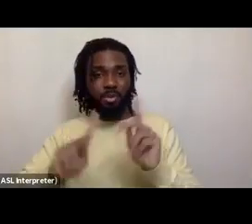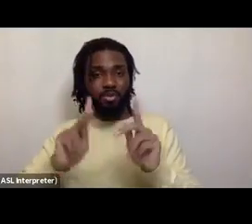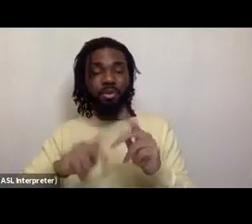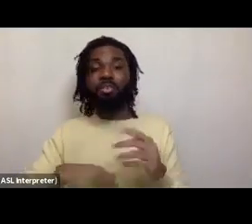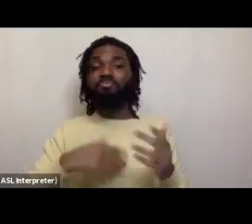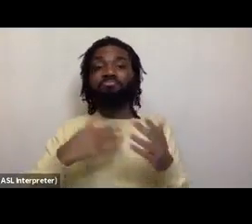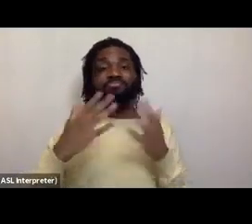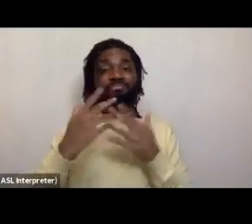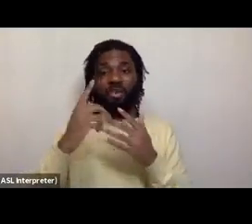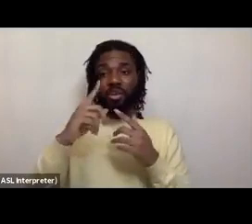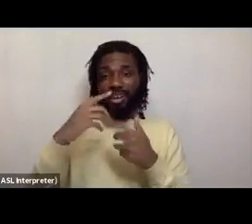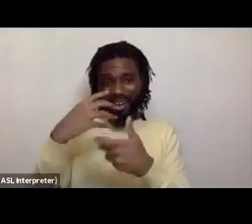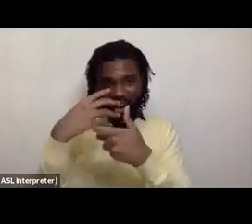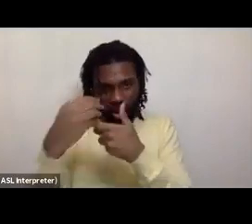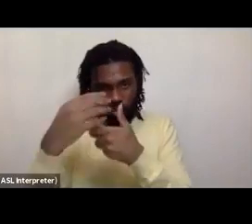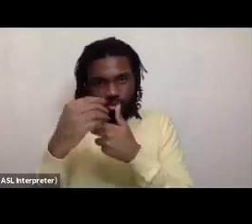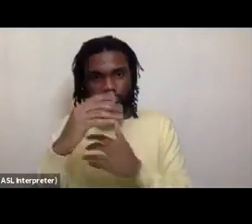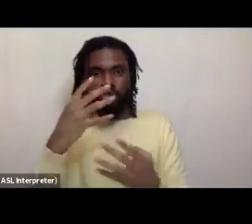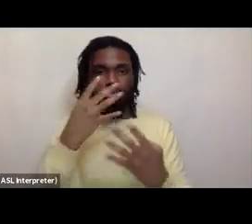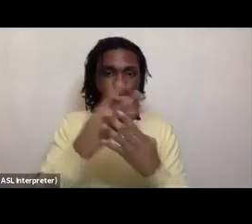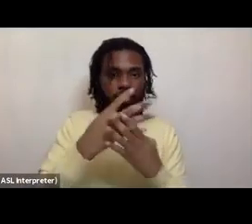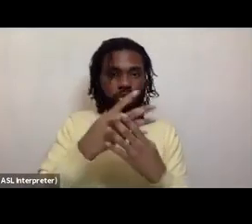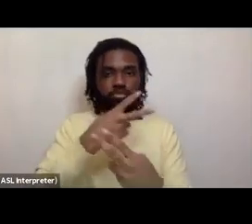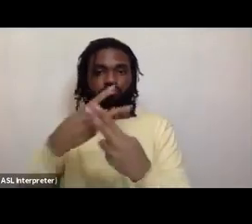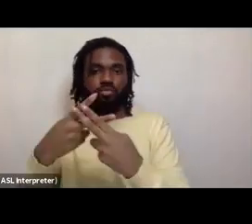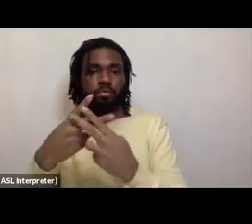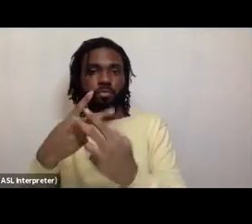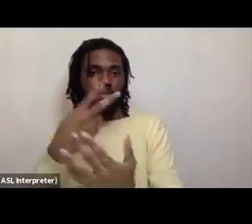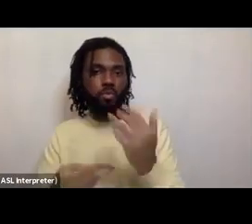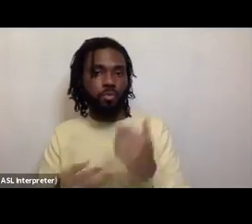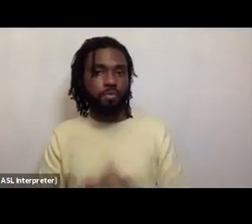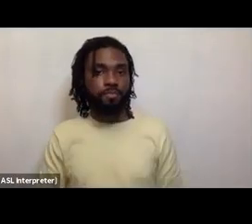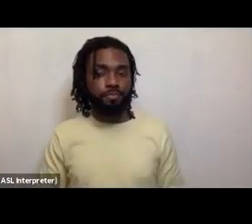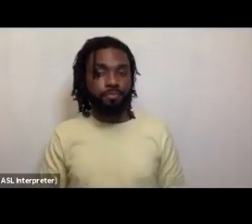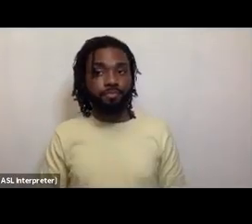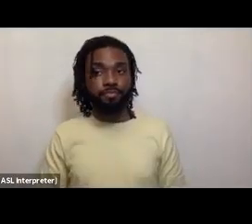jails and prisons. So to give you an example,